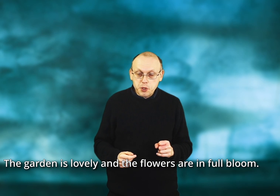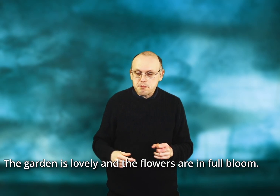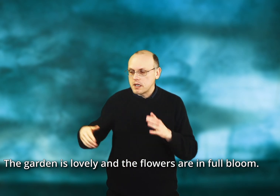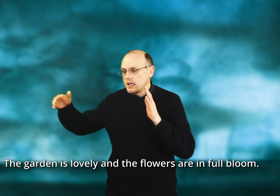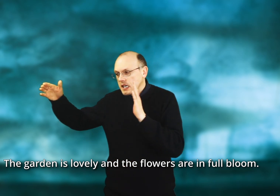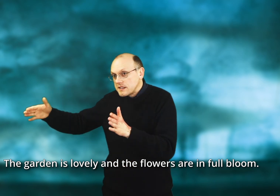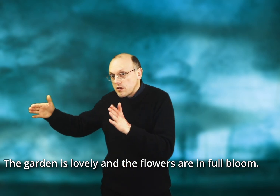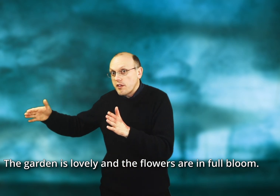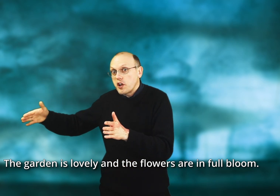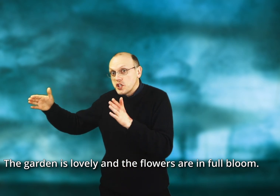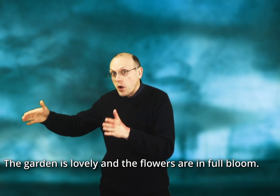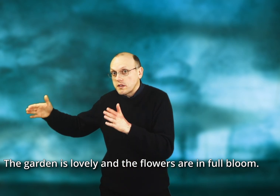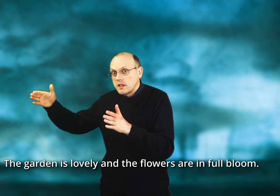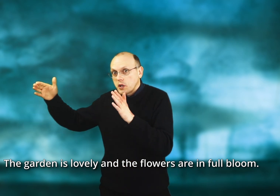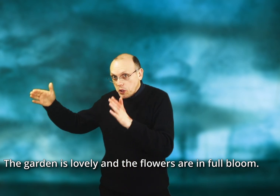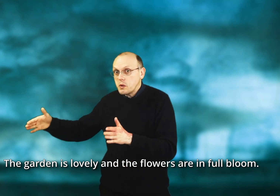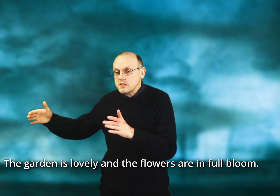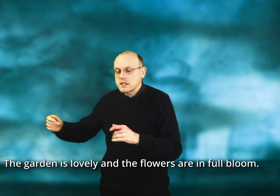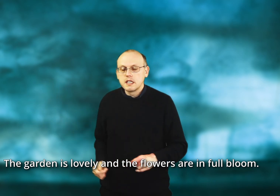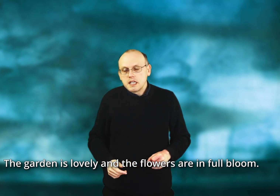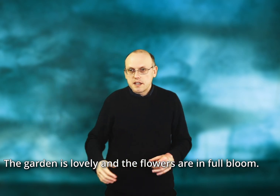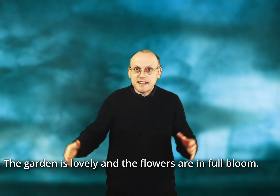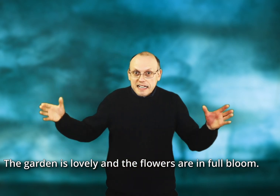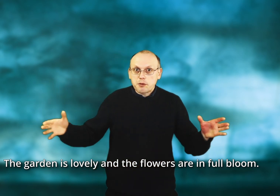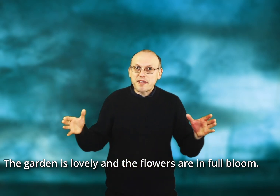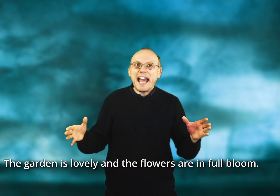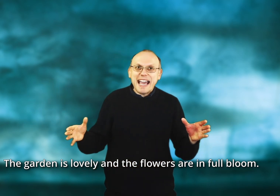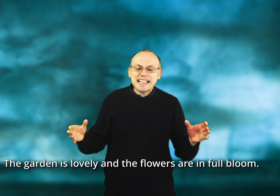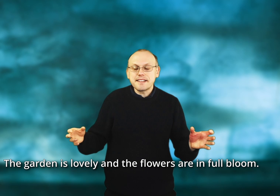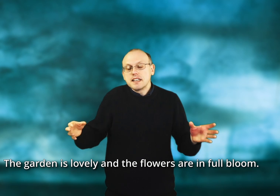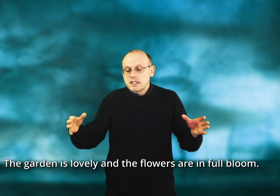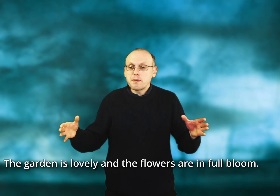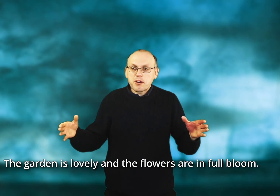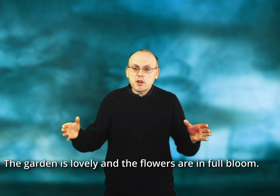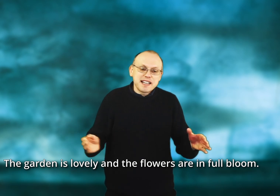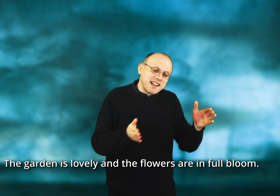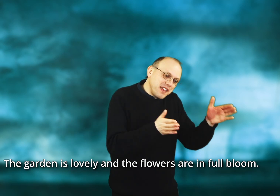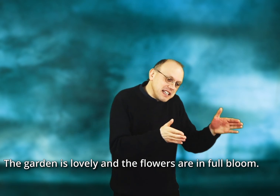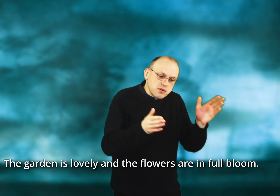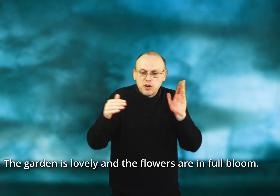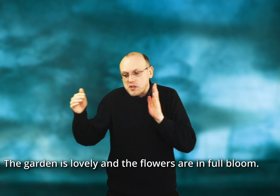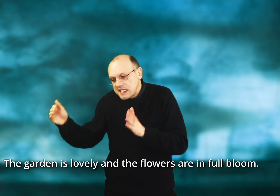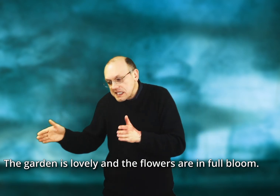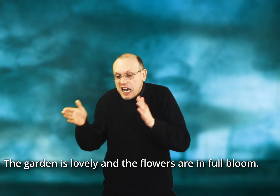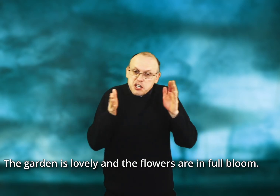bloom is another short clause that I link with and. So because these two clauses are